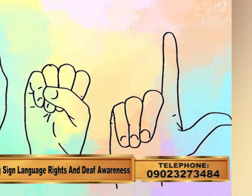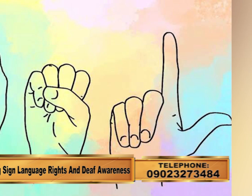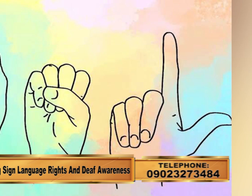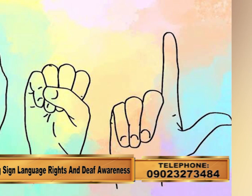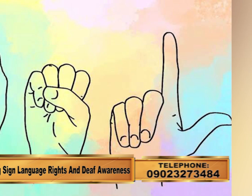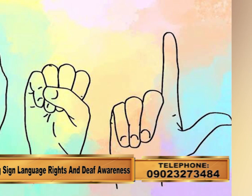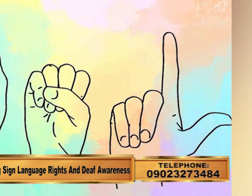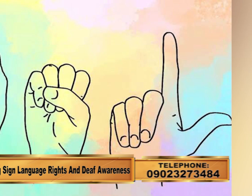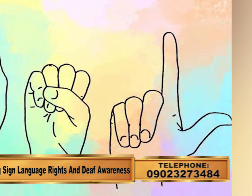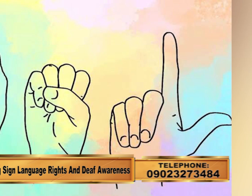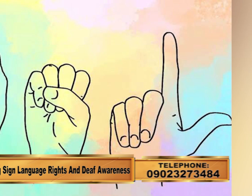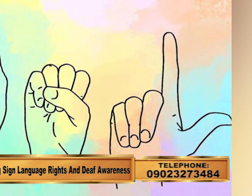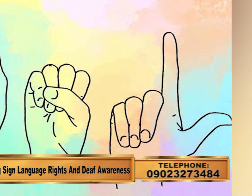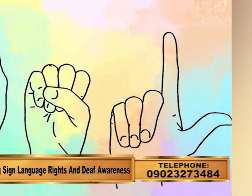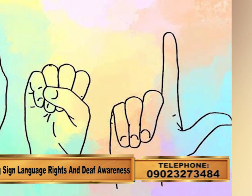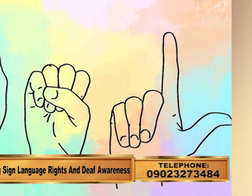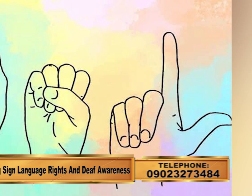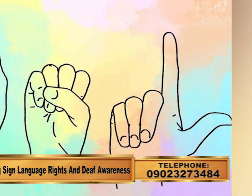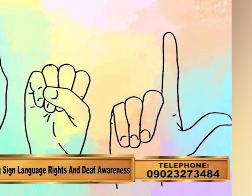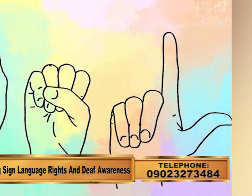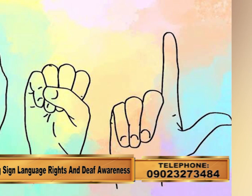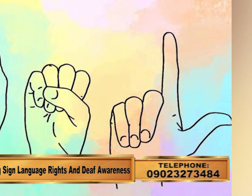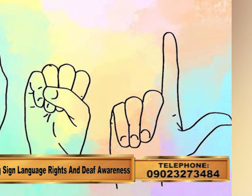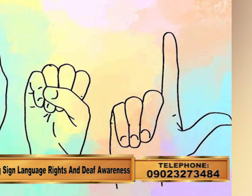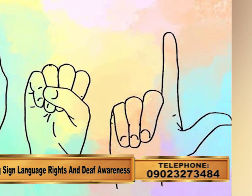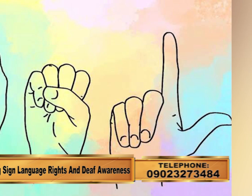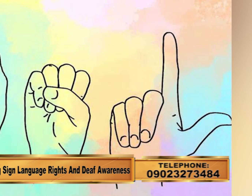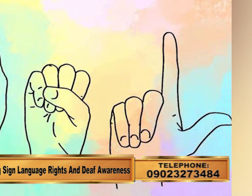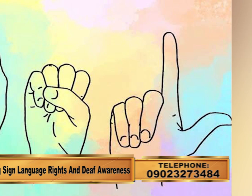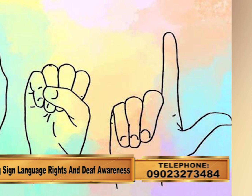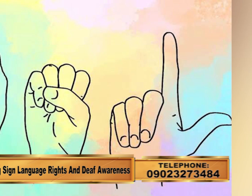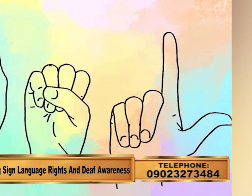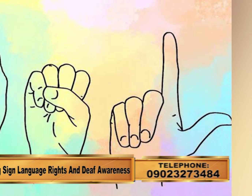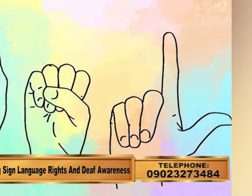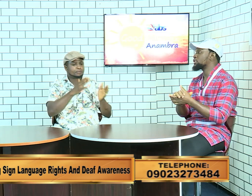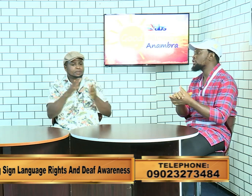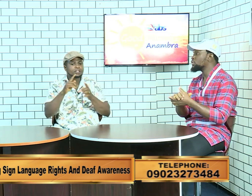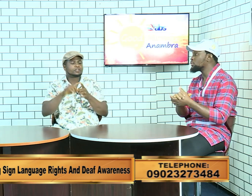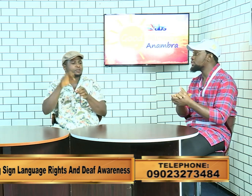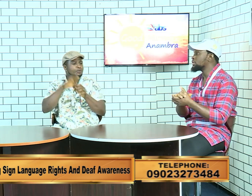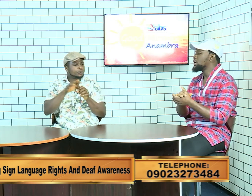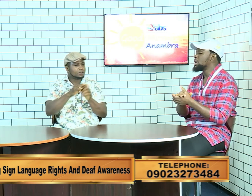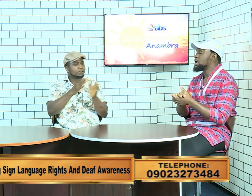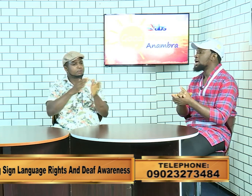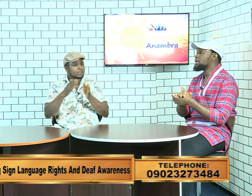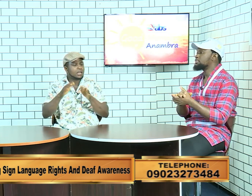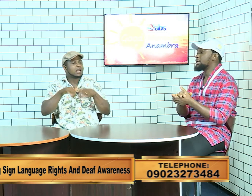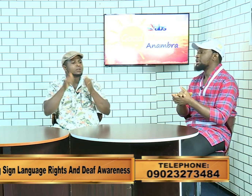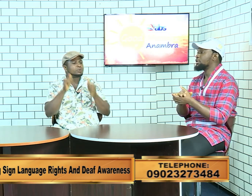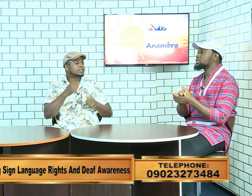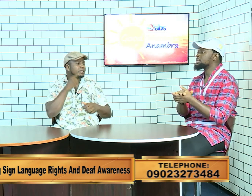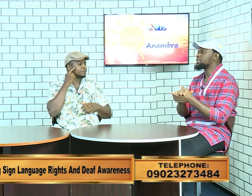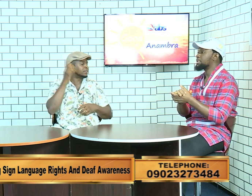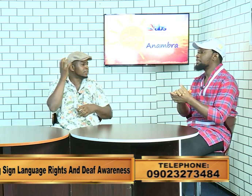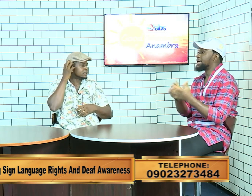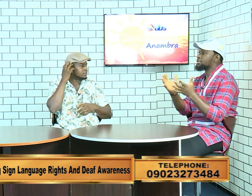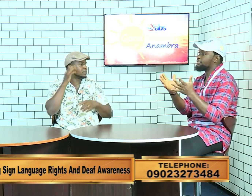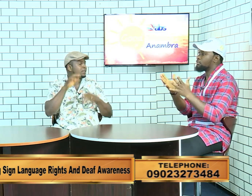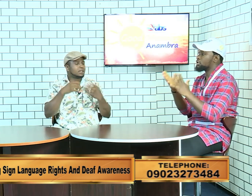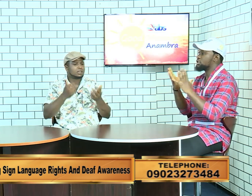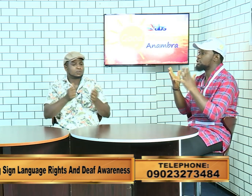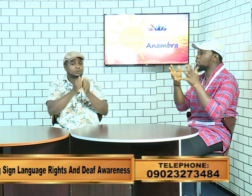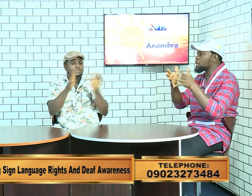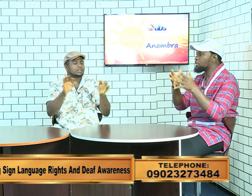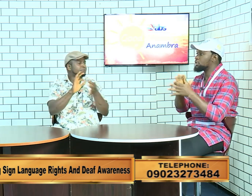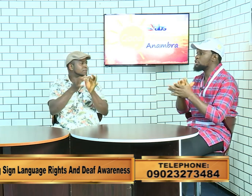discrimination, because they cannot hear. And secondly, when they are watching the television, especially for the news, they are not being part of